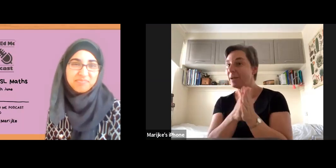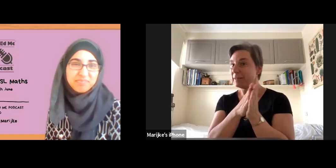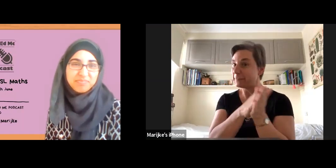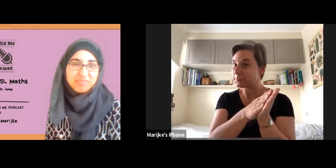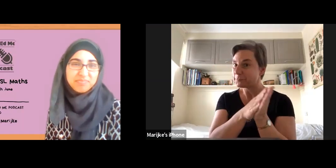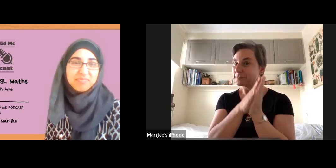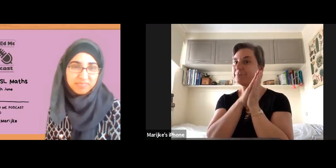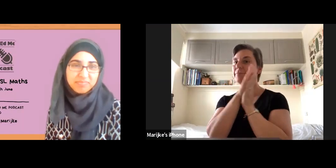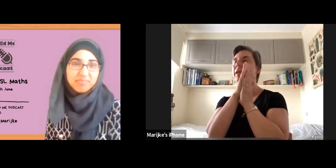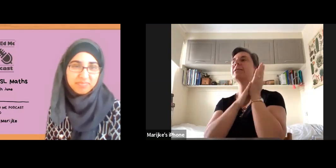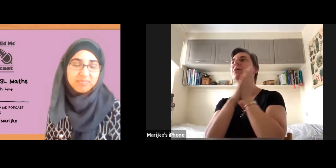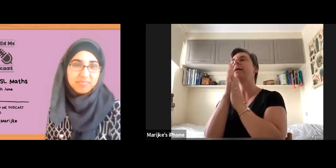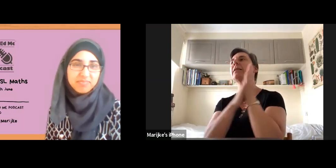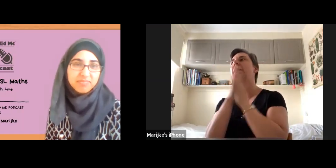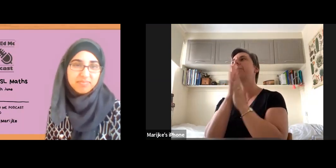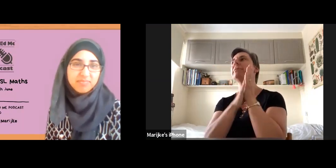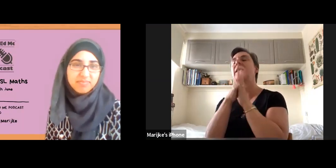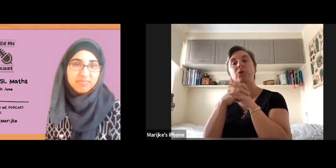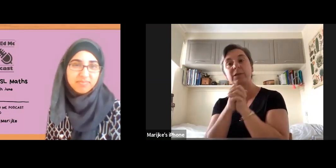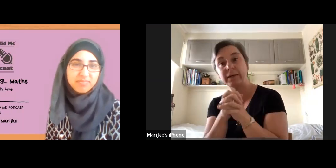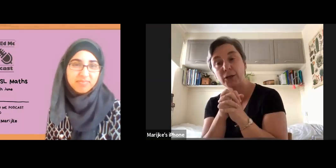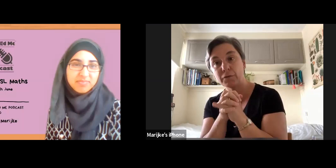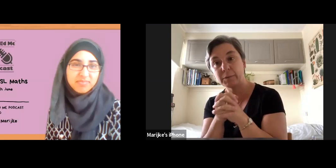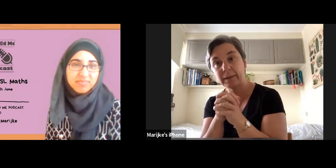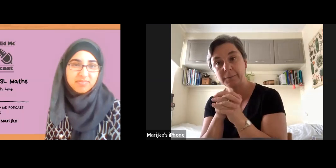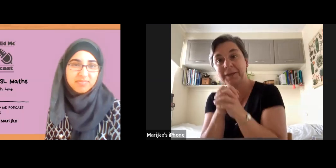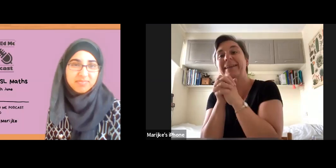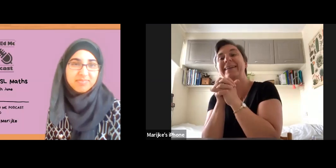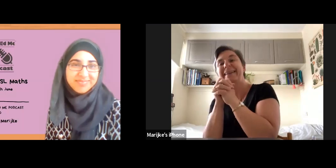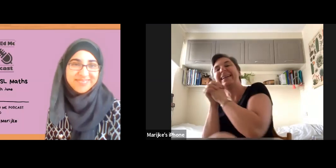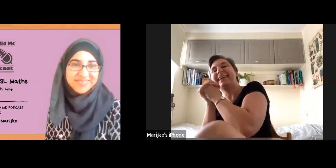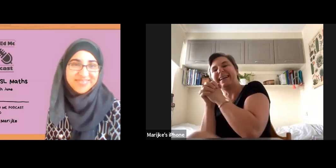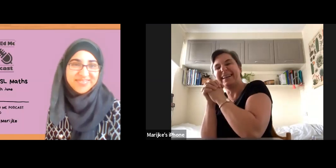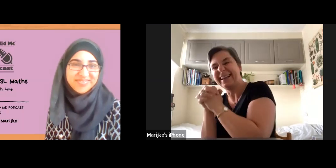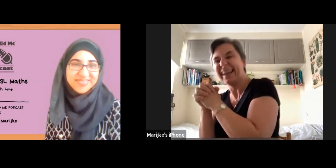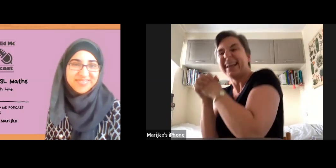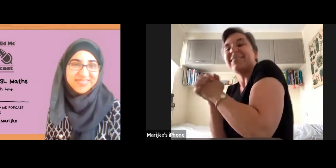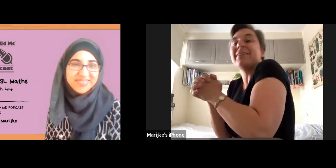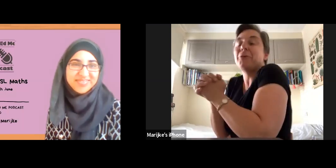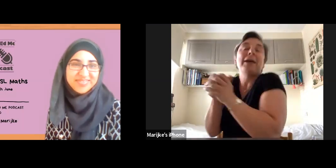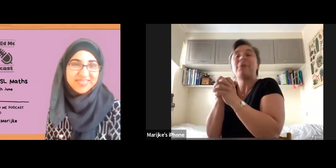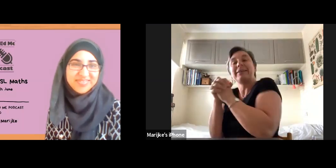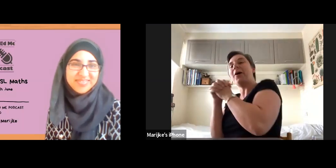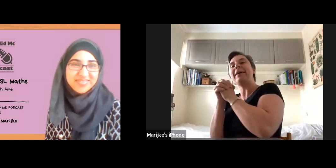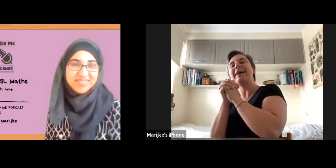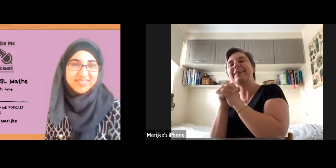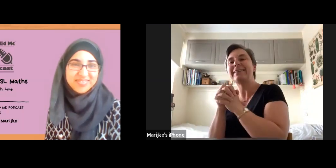family. So then I worked at B&Q for a bit. because I thought, why not? And it sort